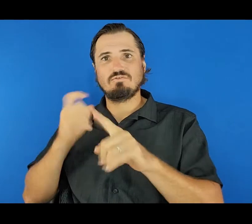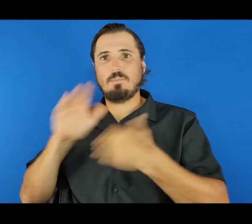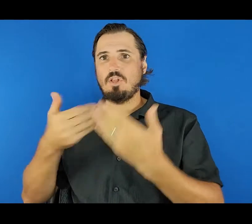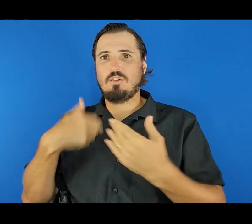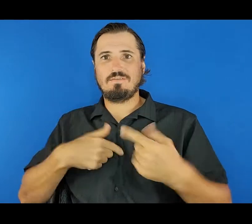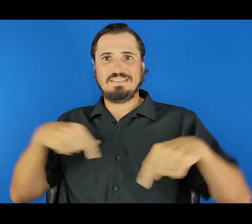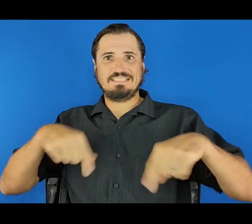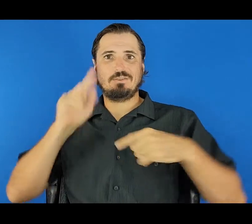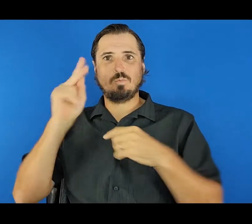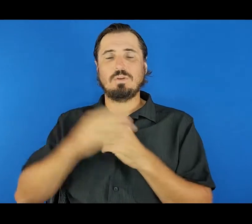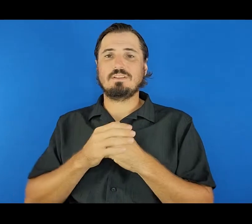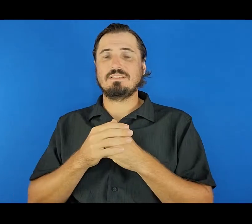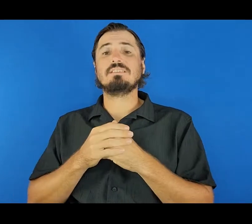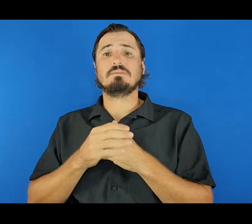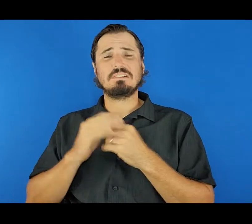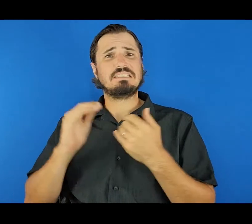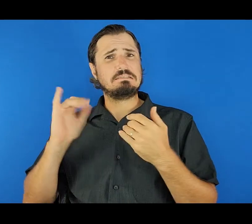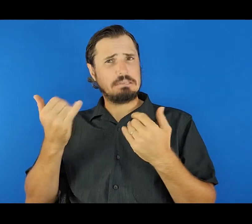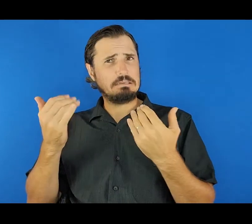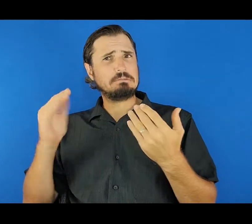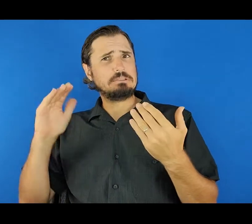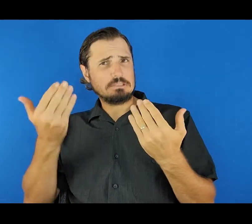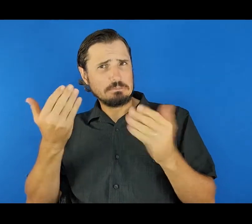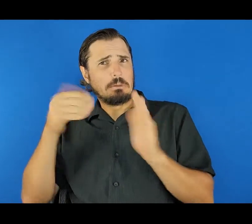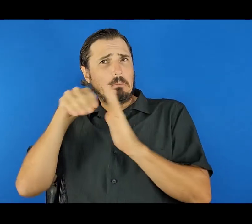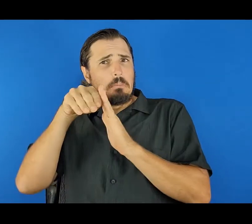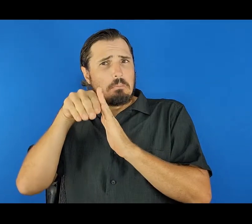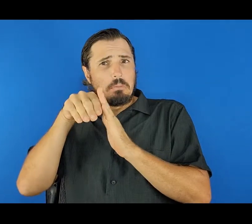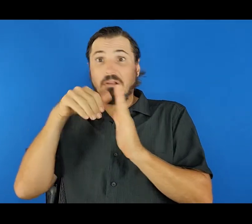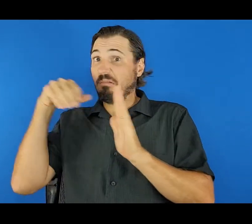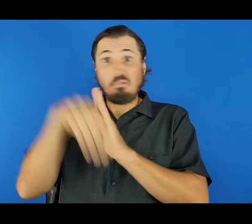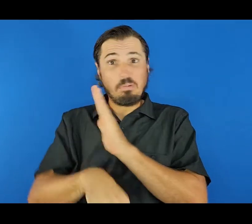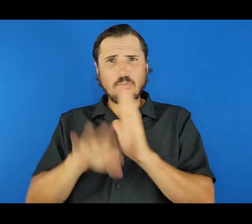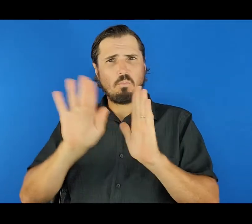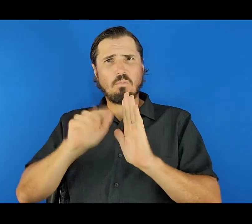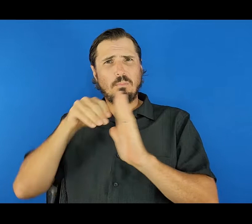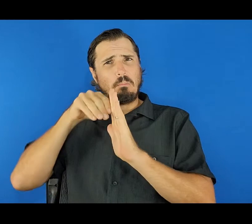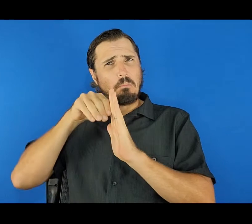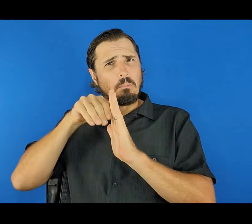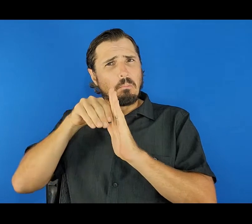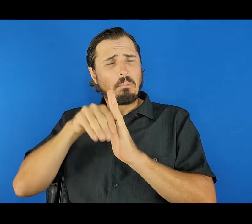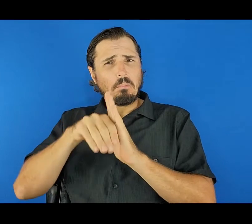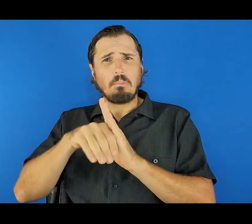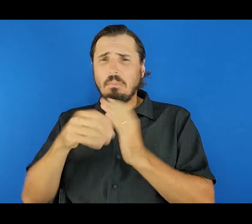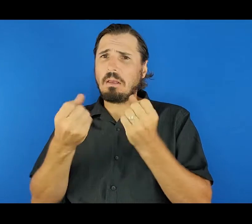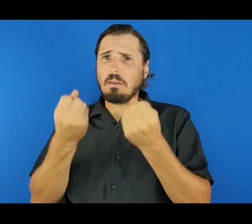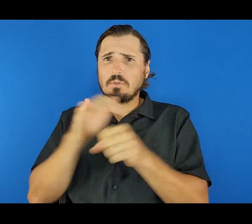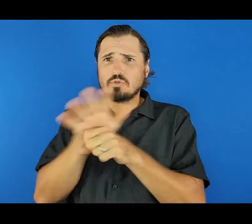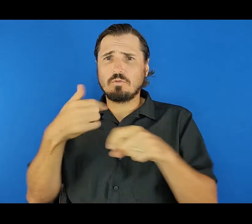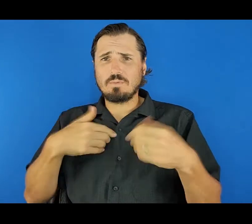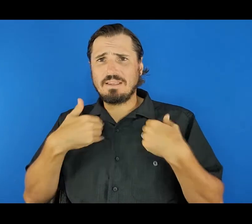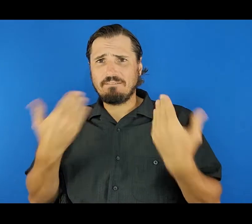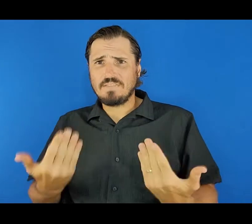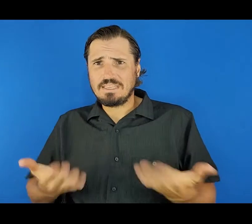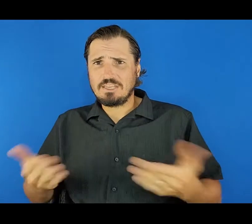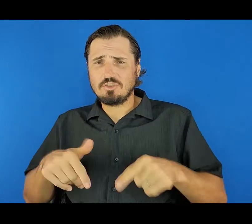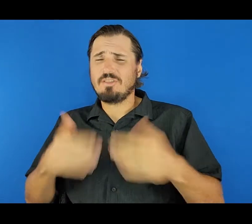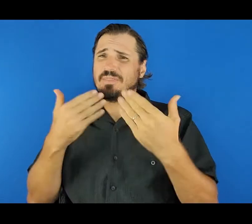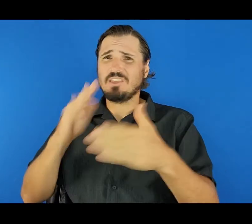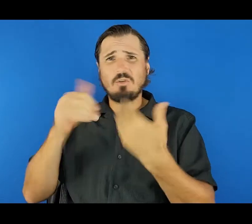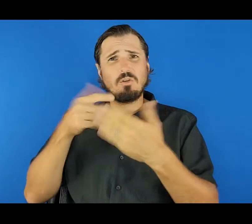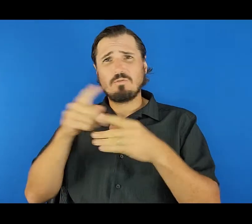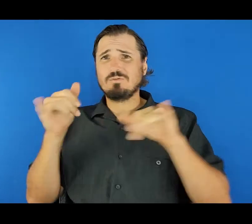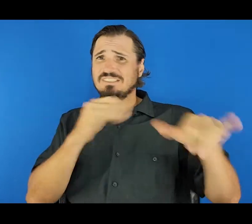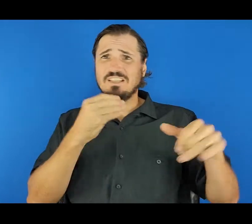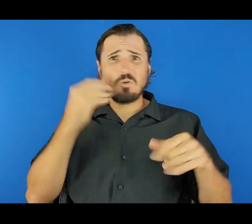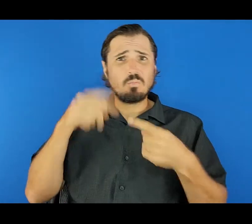on Kauai. Our daily case counts continue to show a modest decline. Mahalo to everyone getting vaccinated, avoiding gatherings,